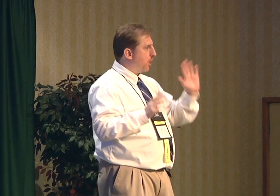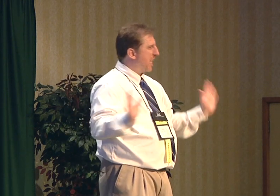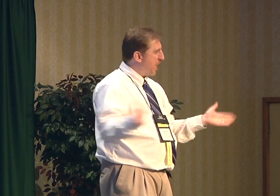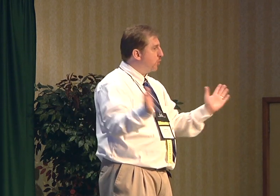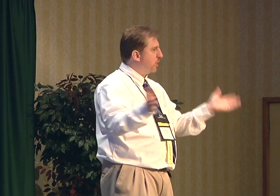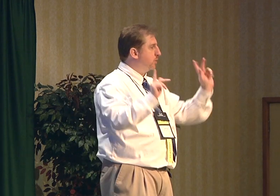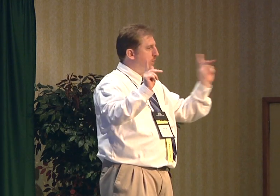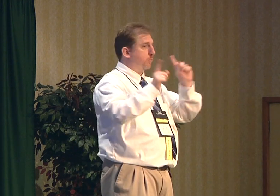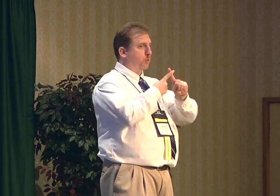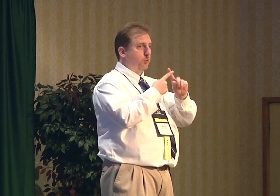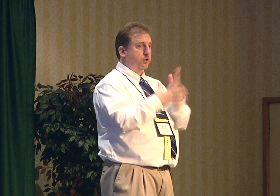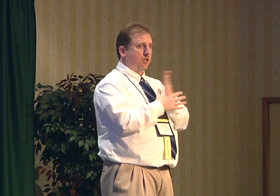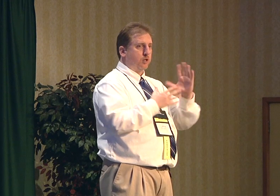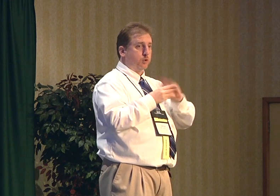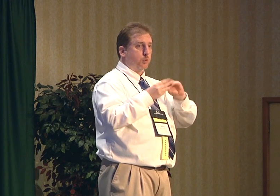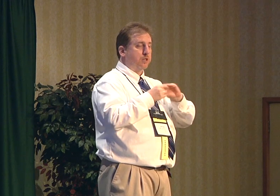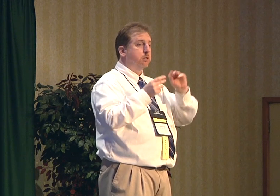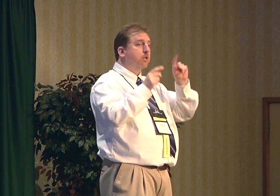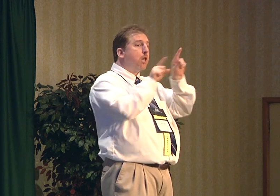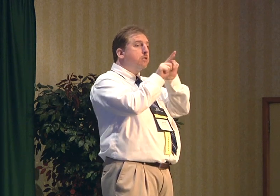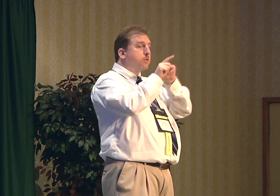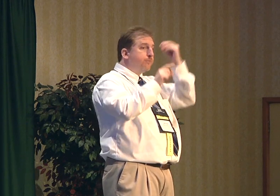hoping that you will encourage people to share their stories.